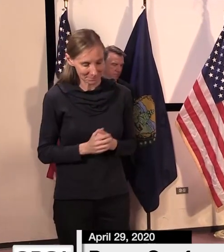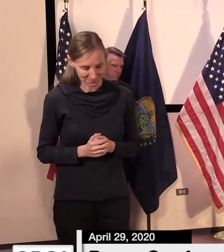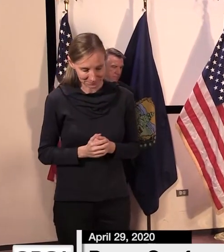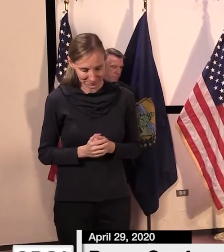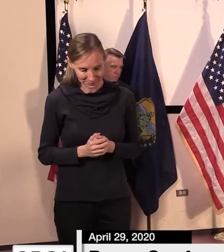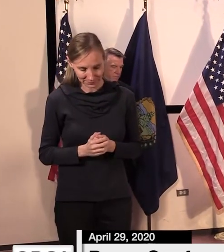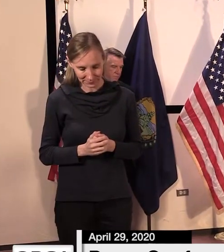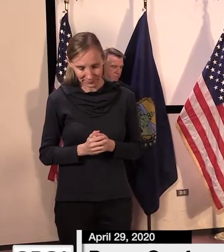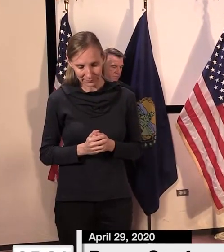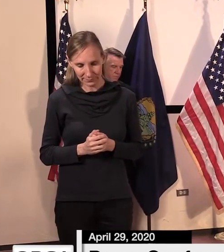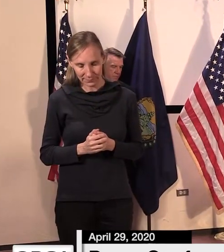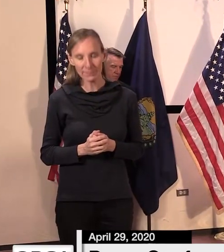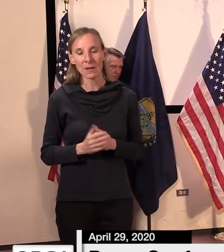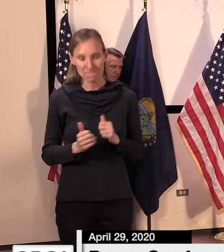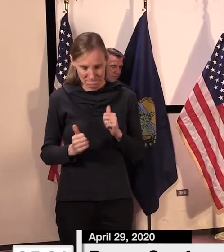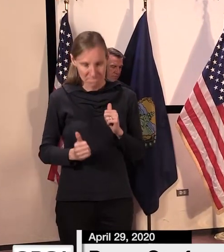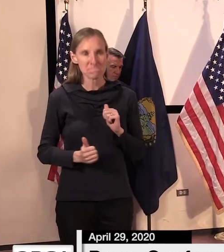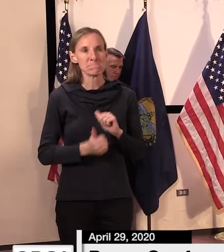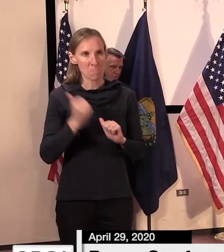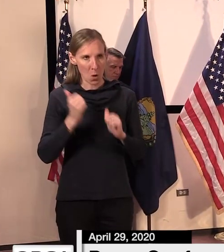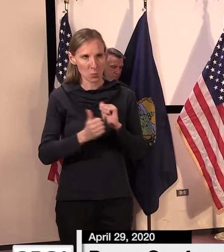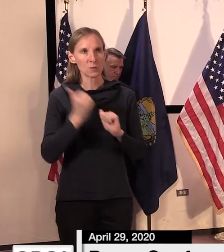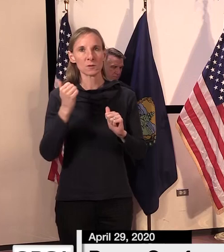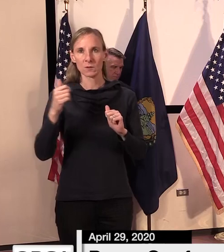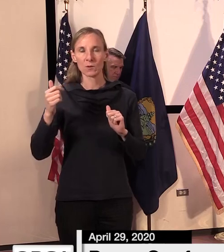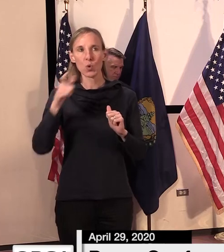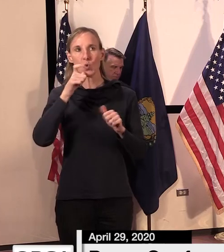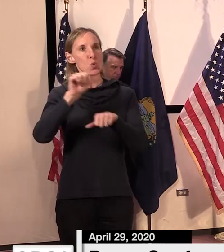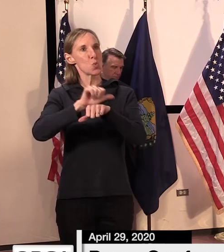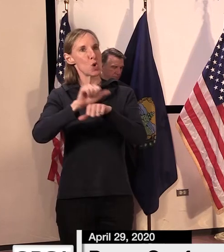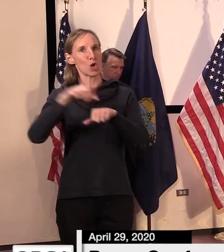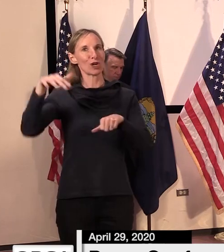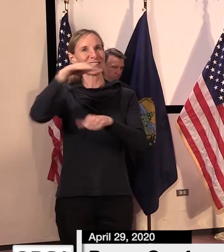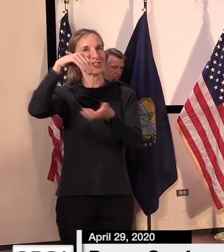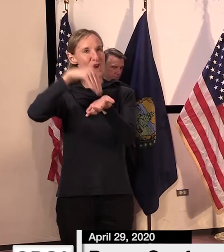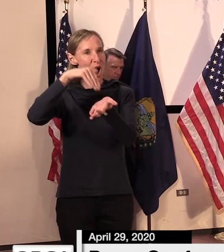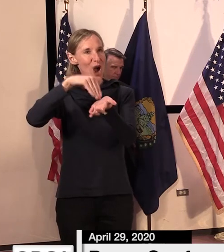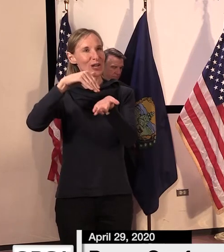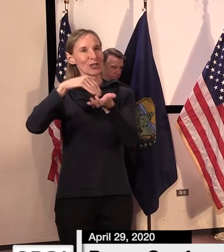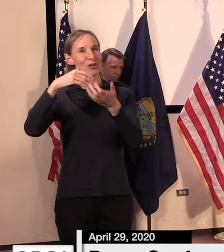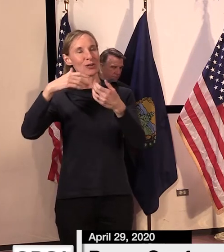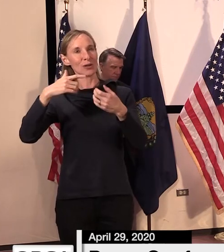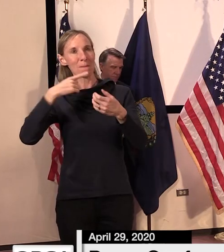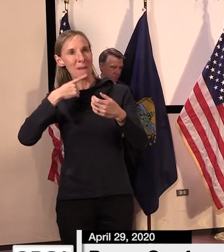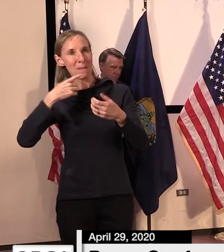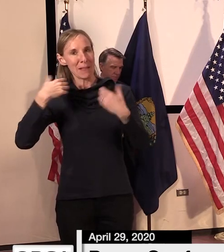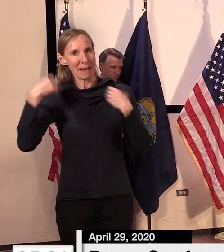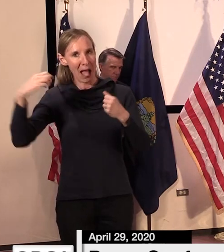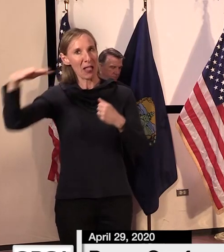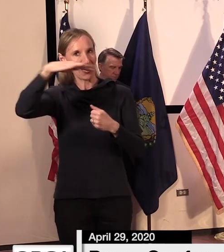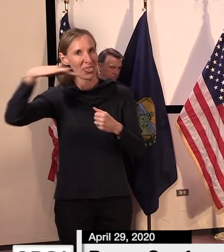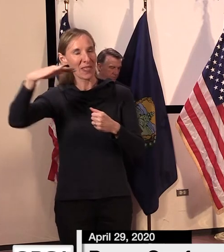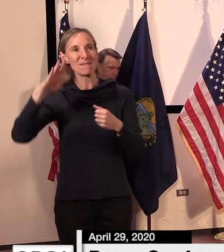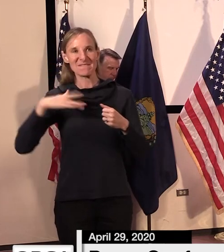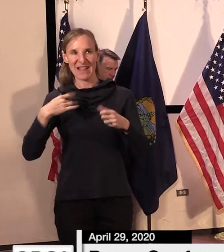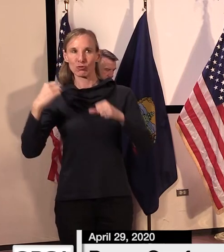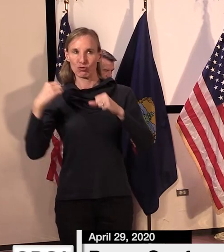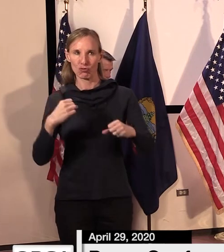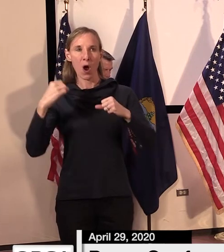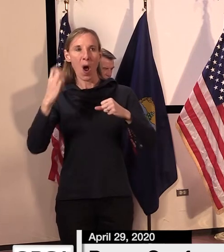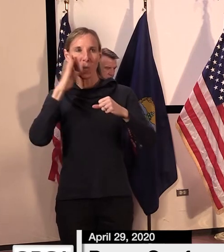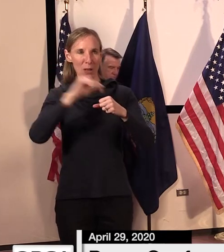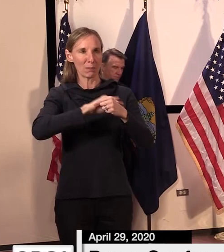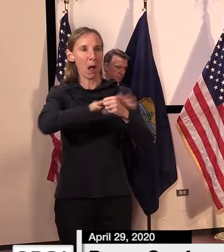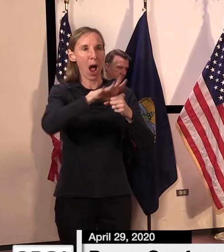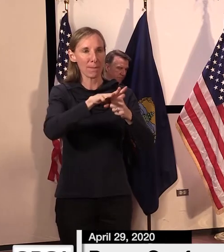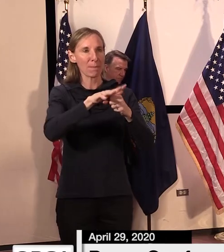Most of the public health community believes there will be some kind of resurgence. Again, that doesn't mean what we've just been